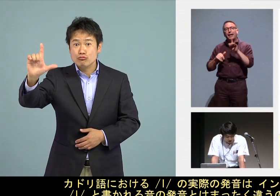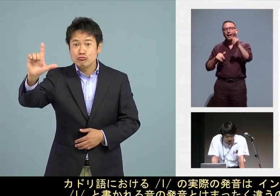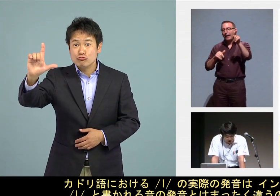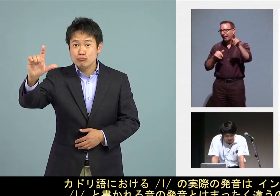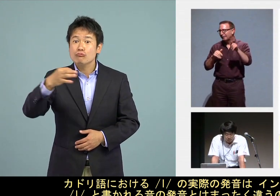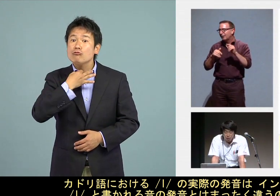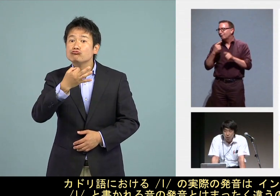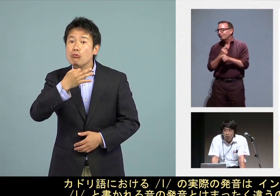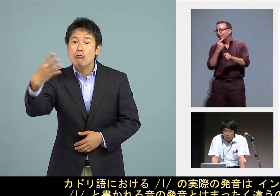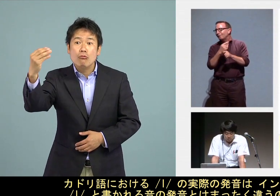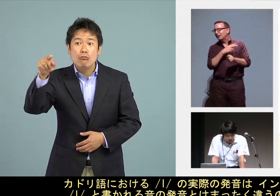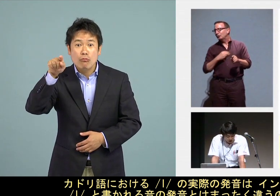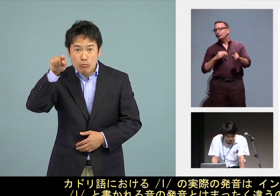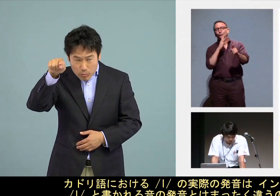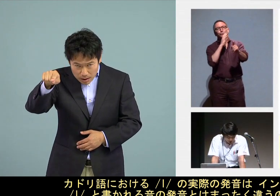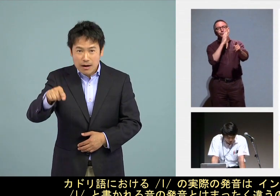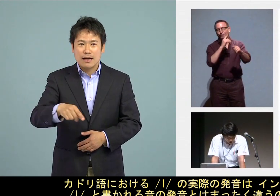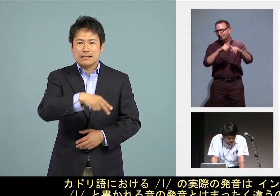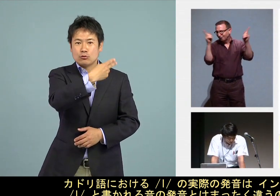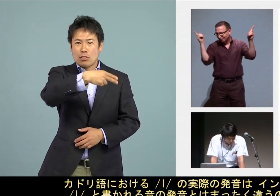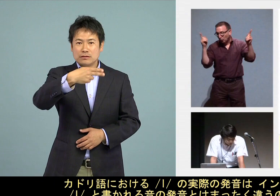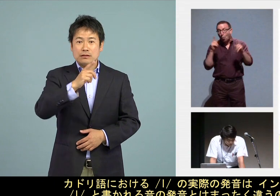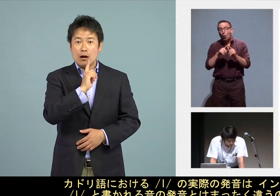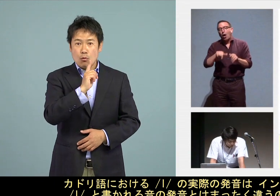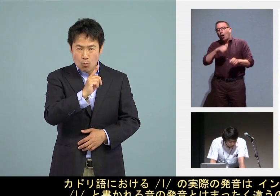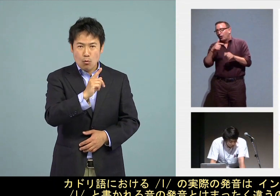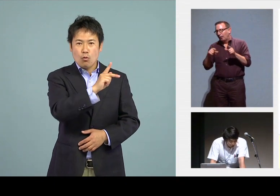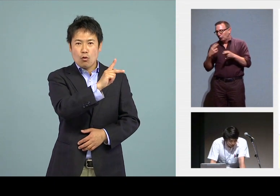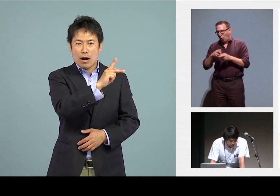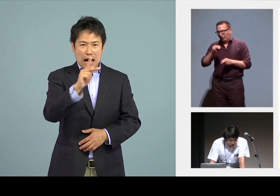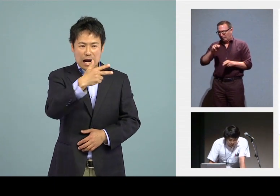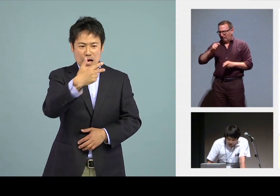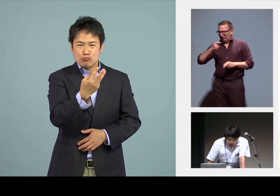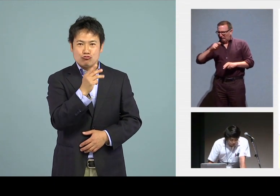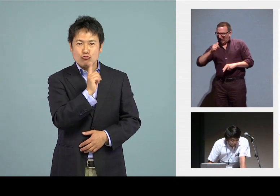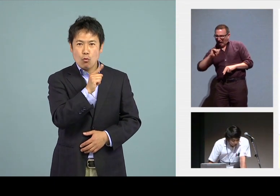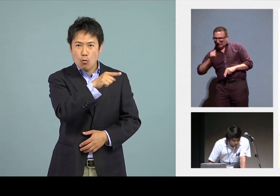in Indonesian or Ngaju language.